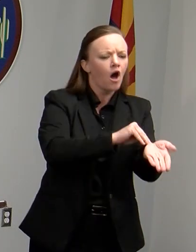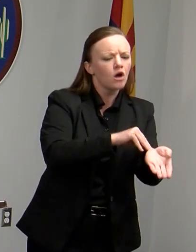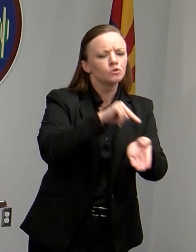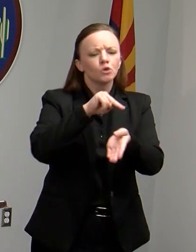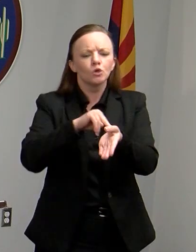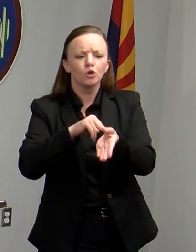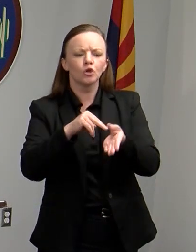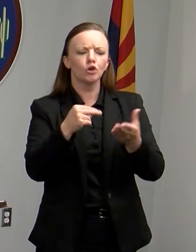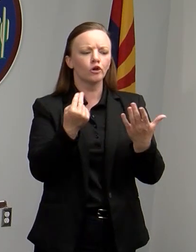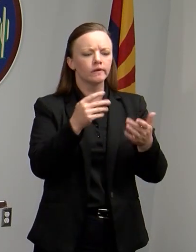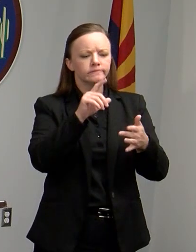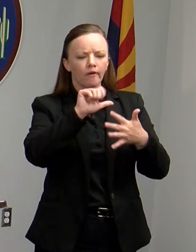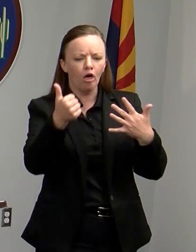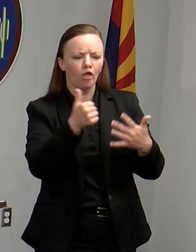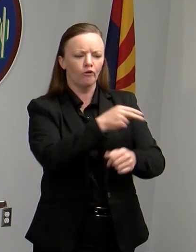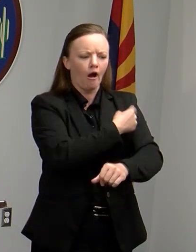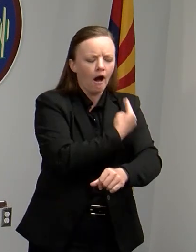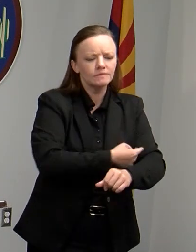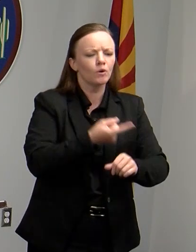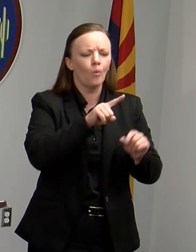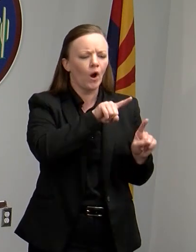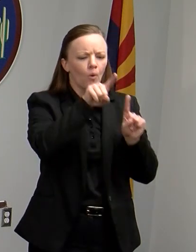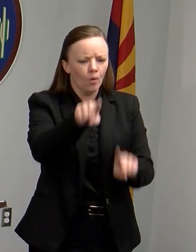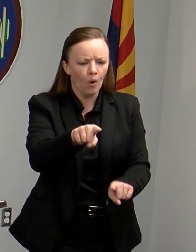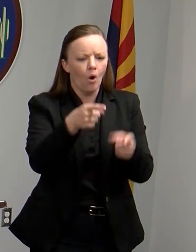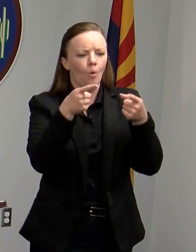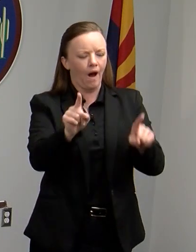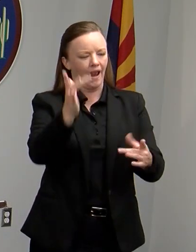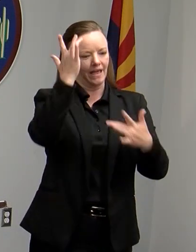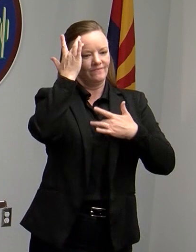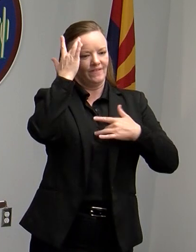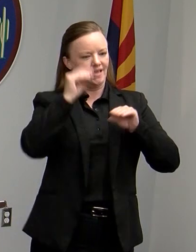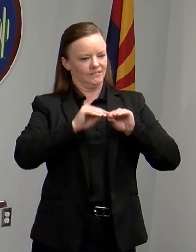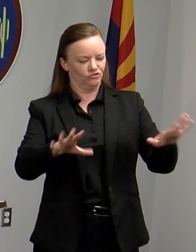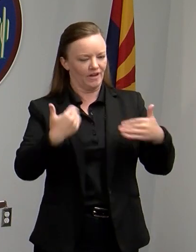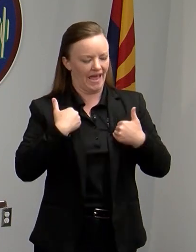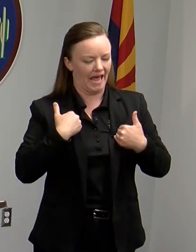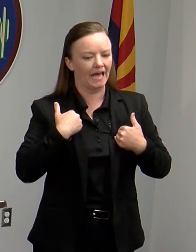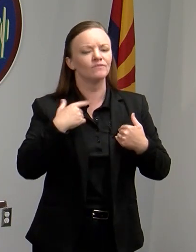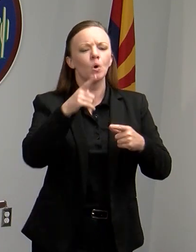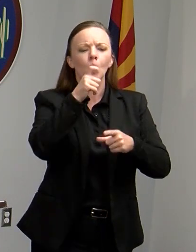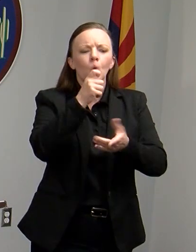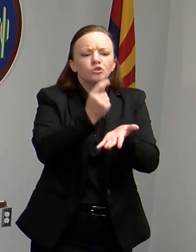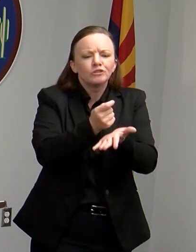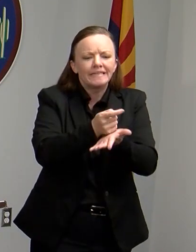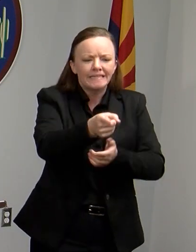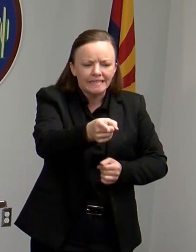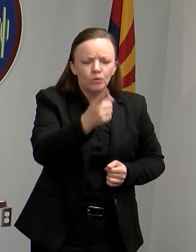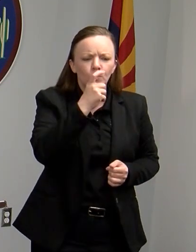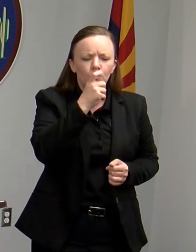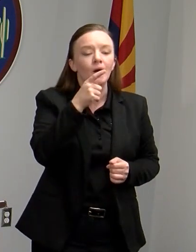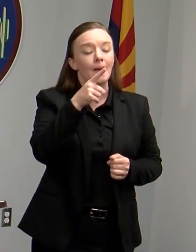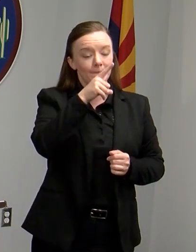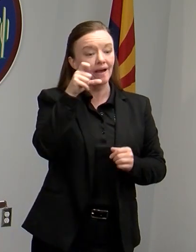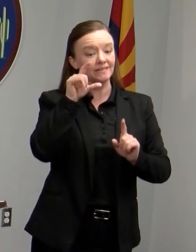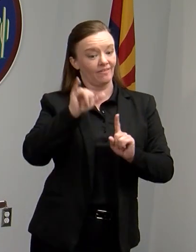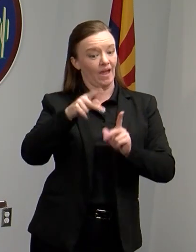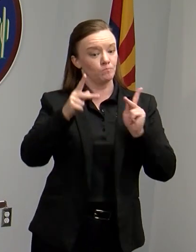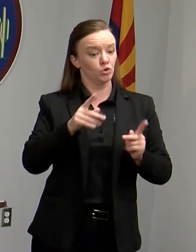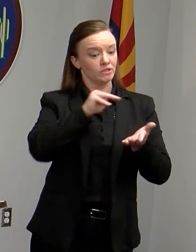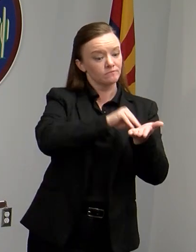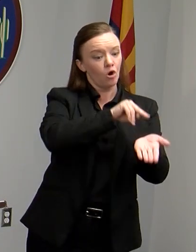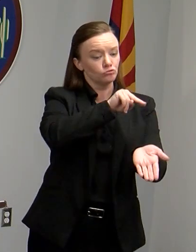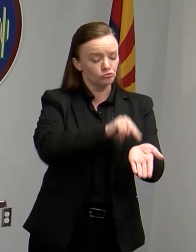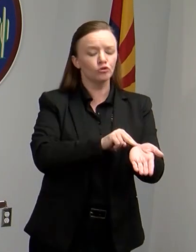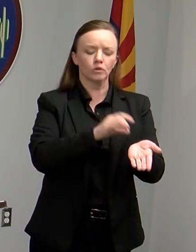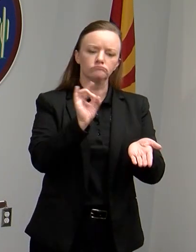patient while they were infectious and who treated them because we know they're also at higher risk, particularly if there were any issues with